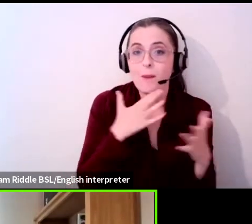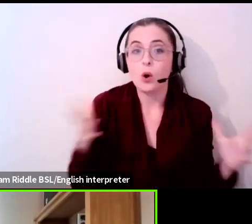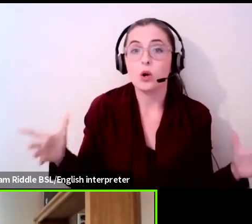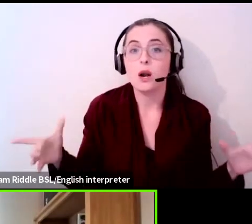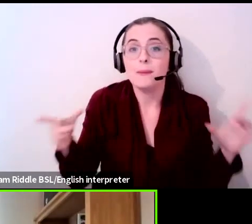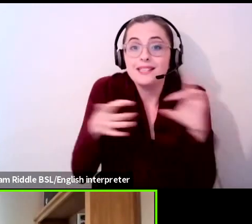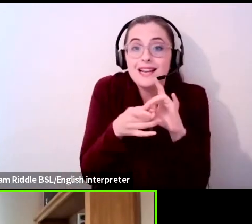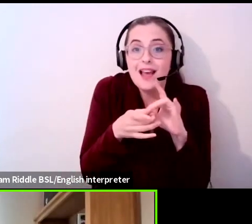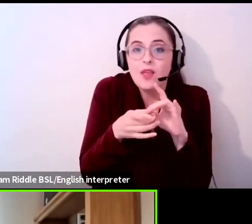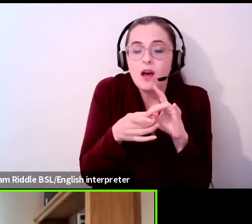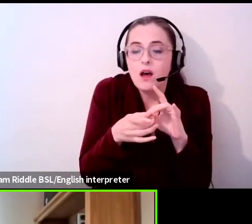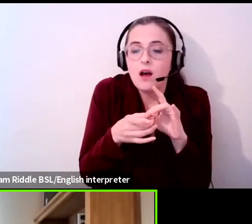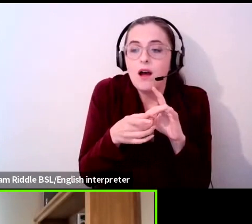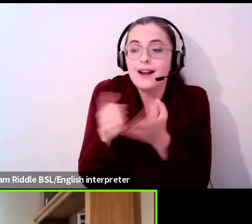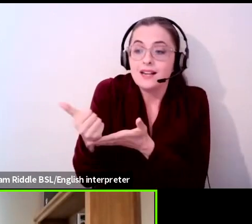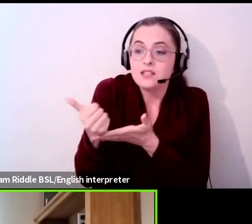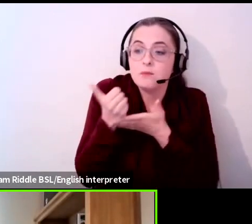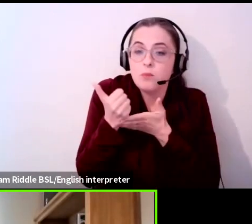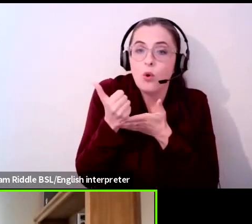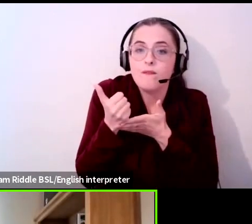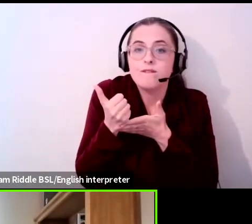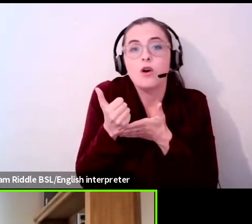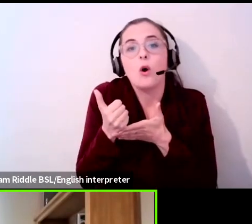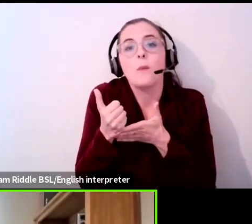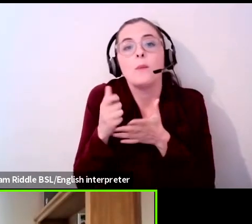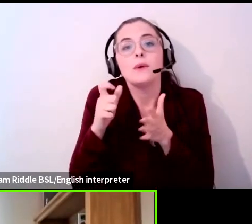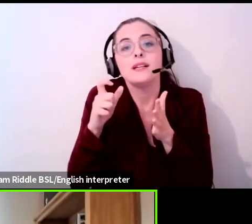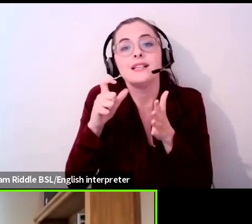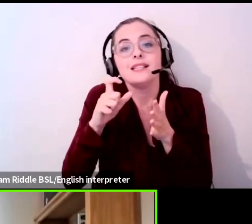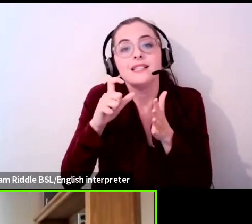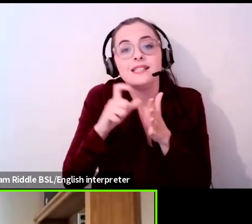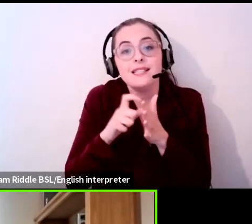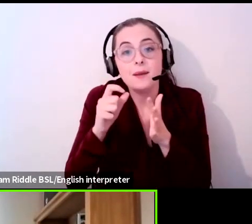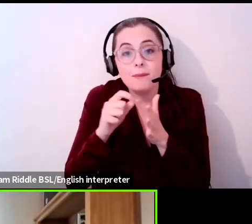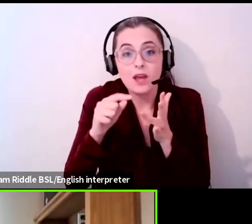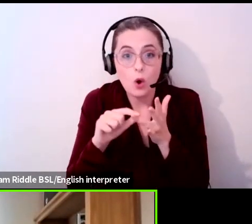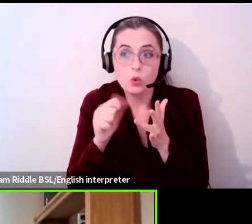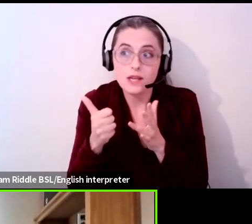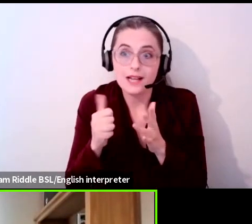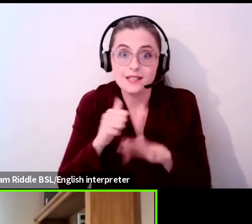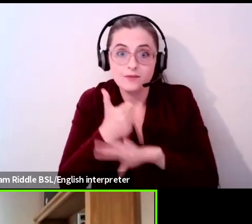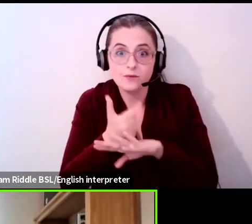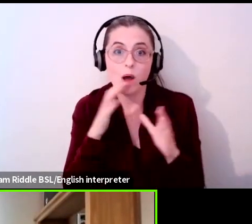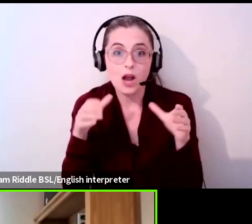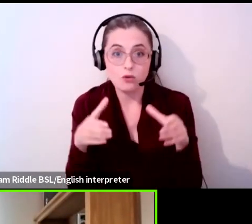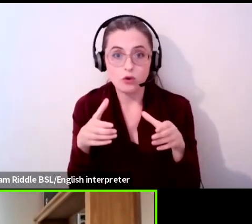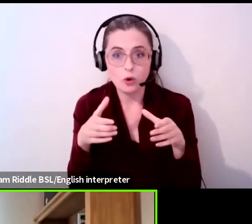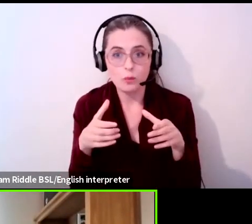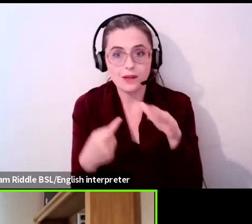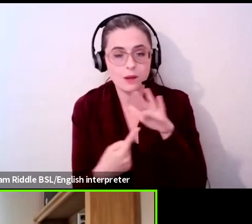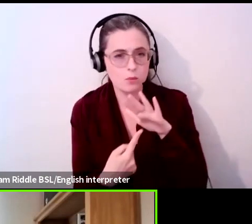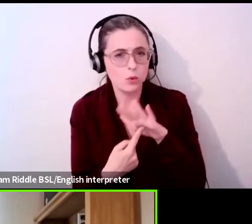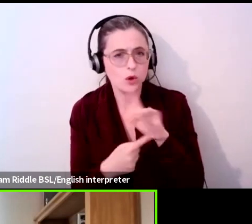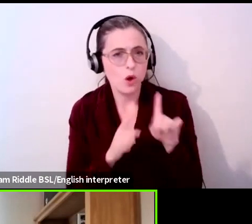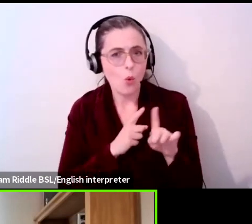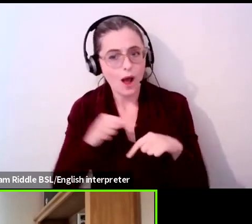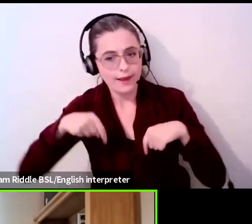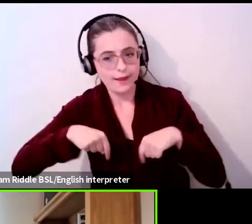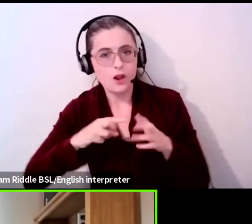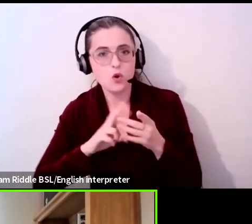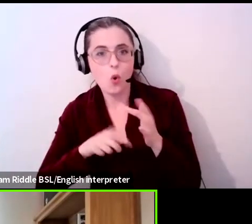and getting support from your DPOs or forming a group. It's really important, because what we've found in Norfolk is